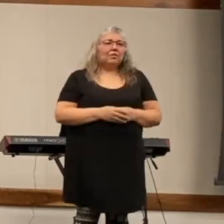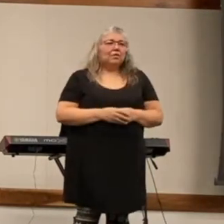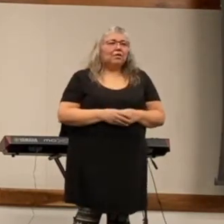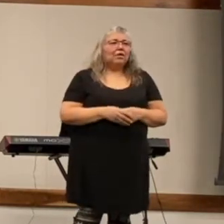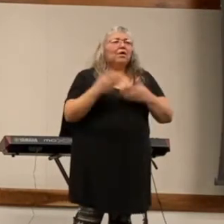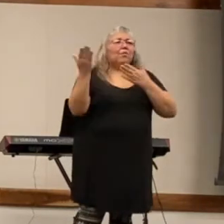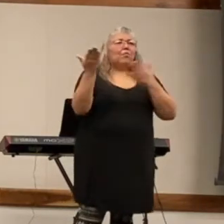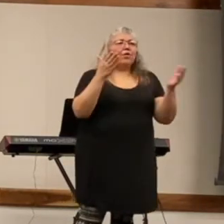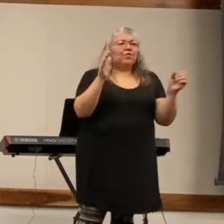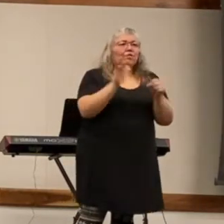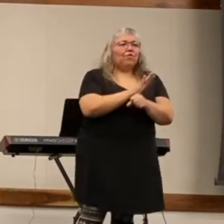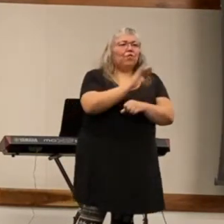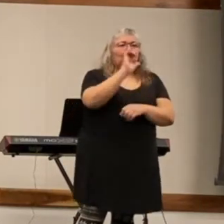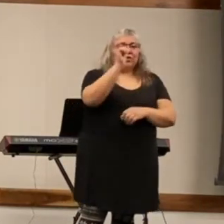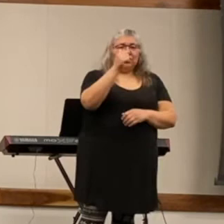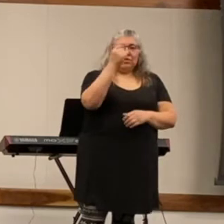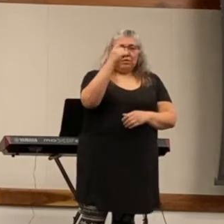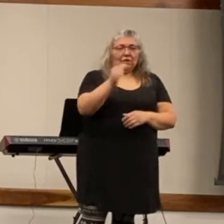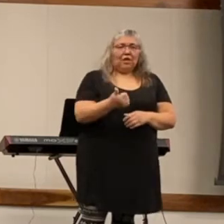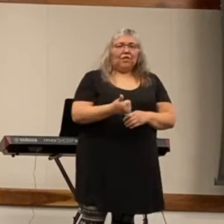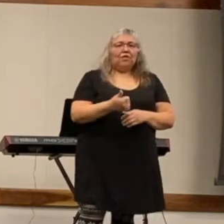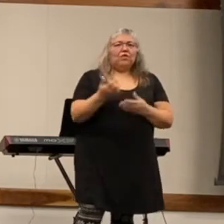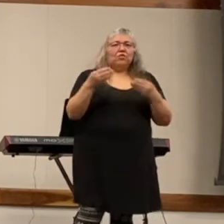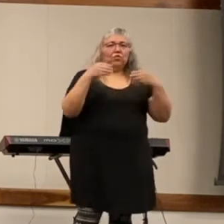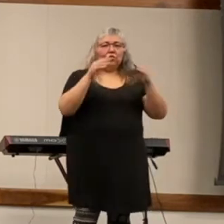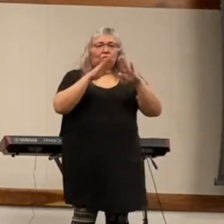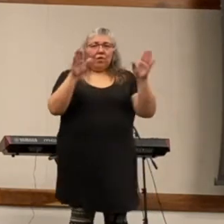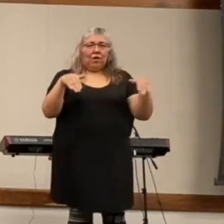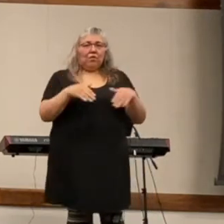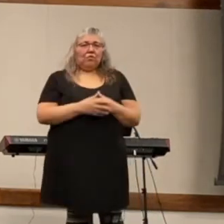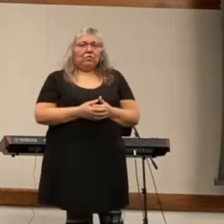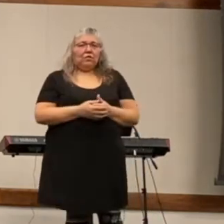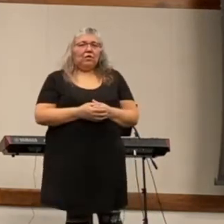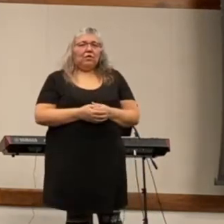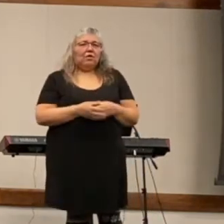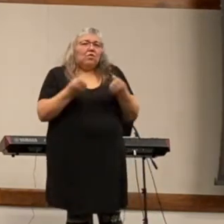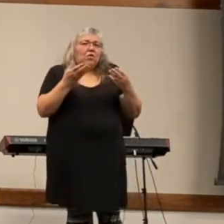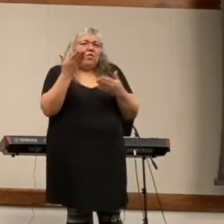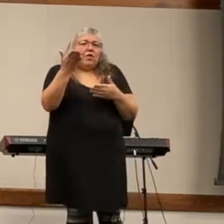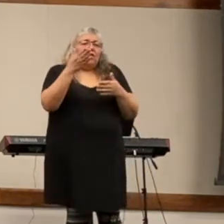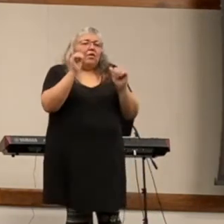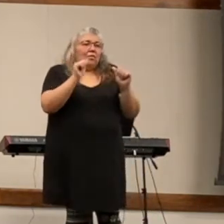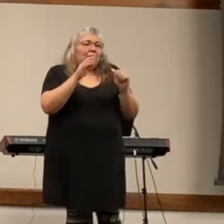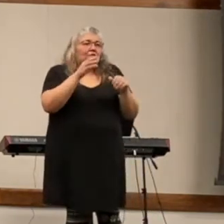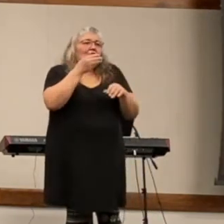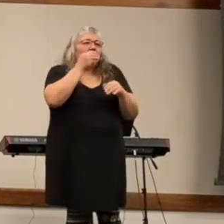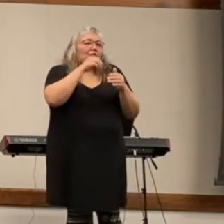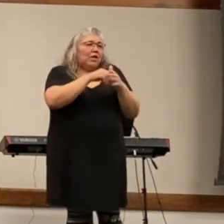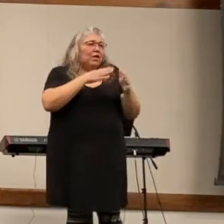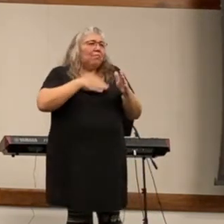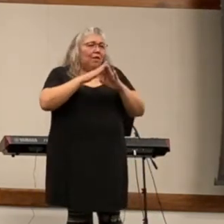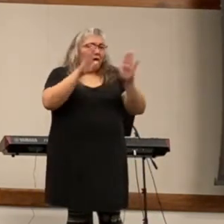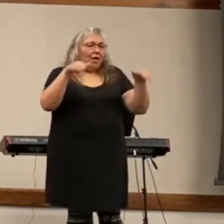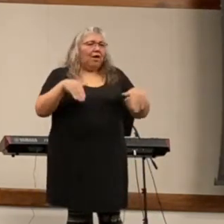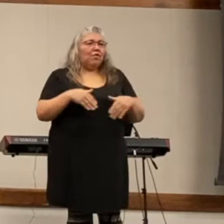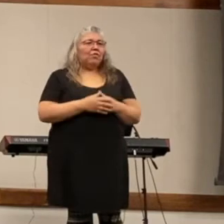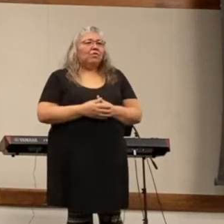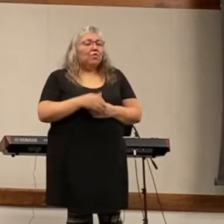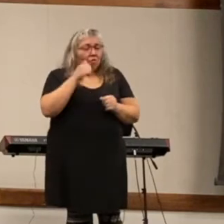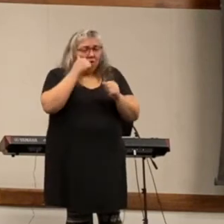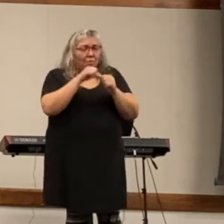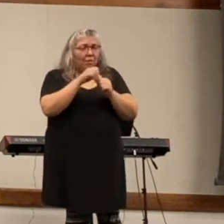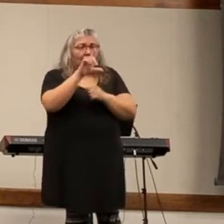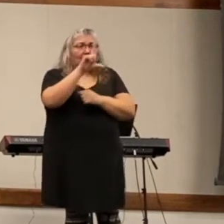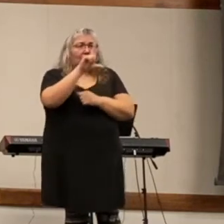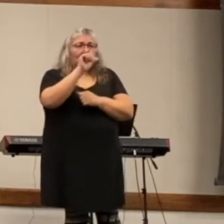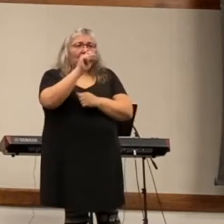bring the full tenth to the storehouse so that there may be food in my house. Remember in